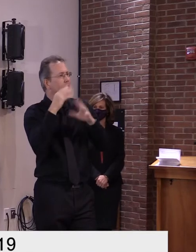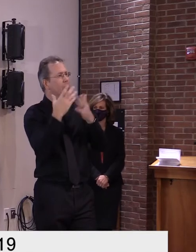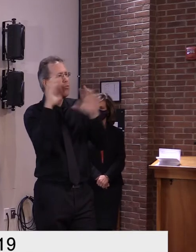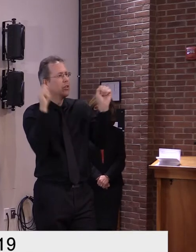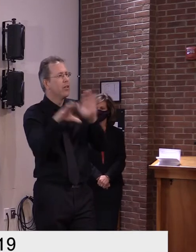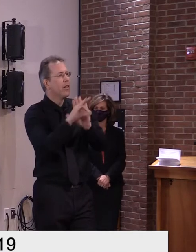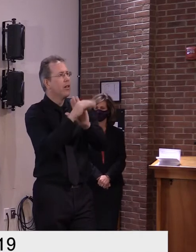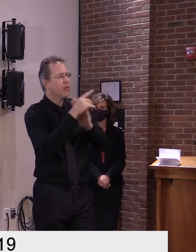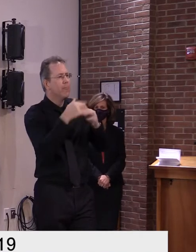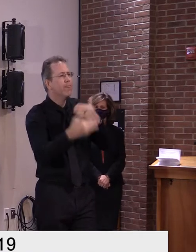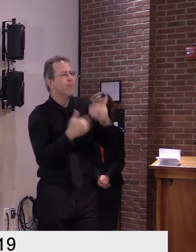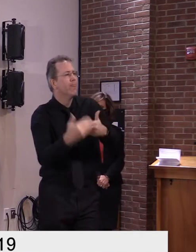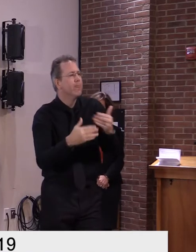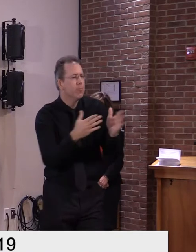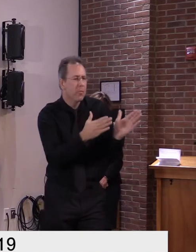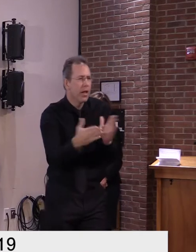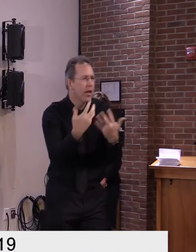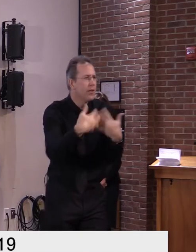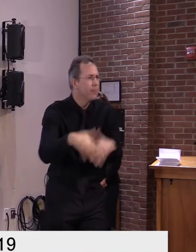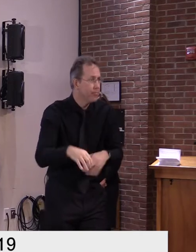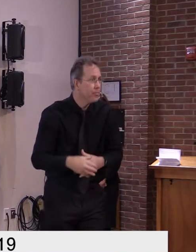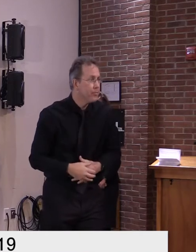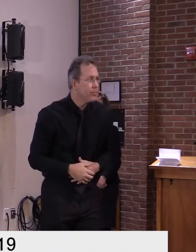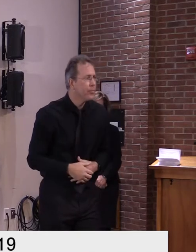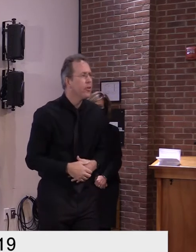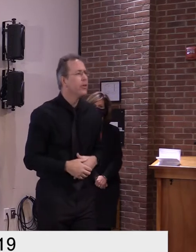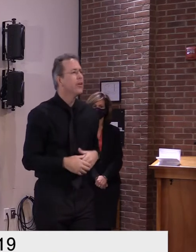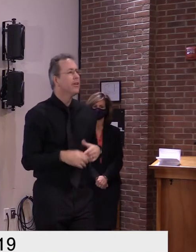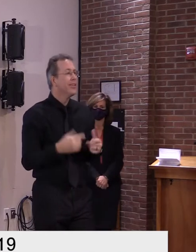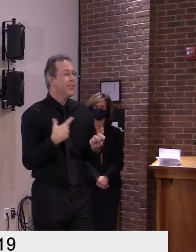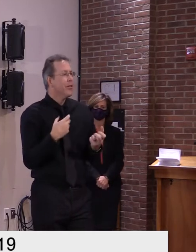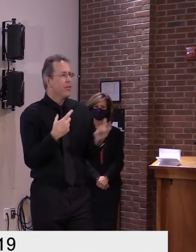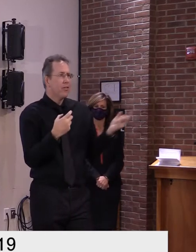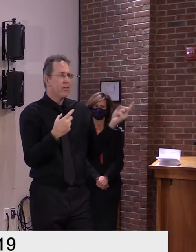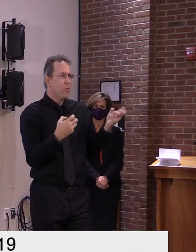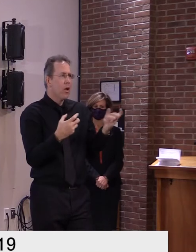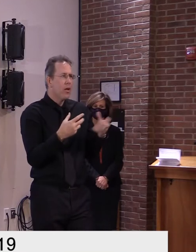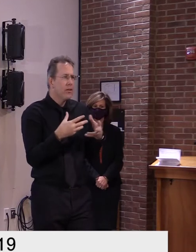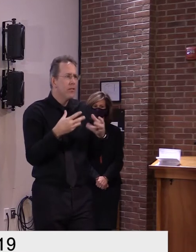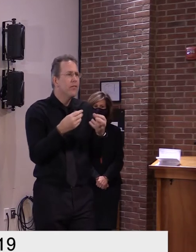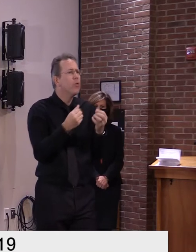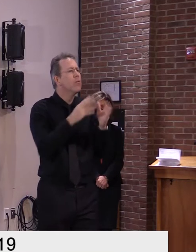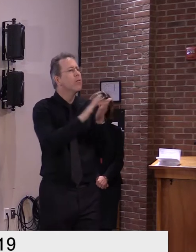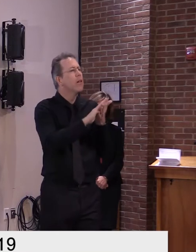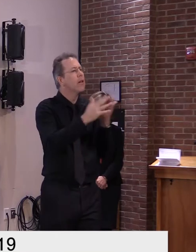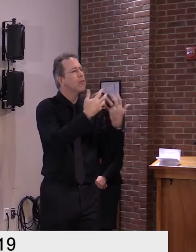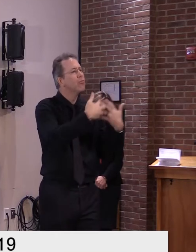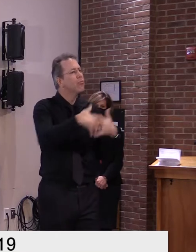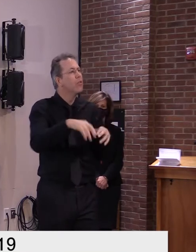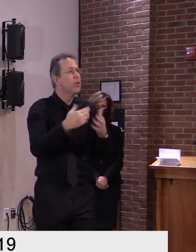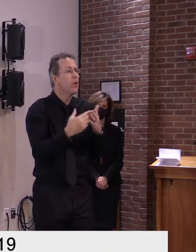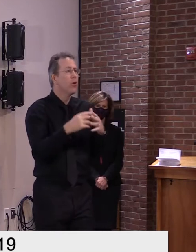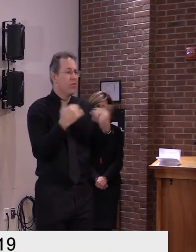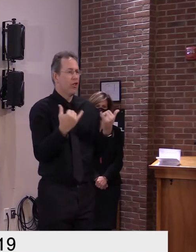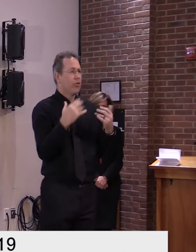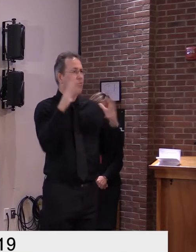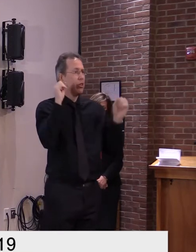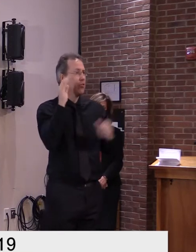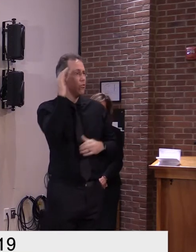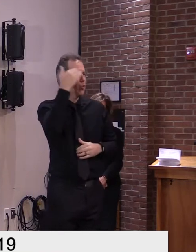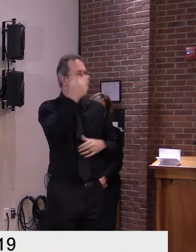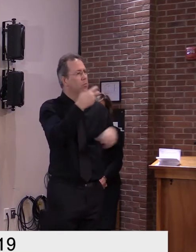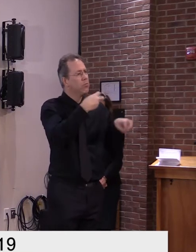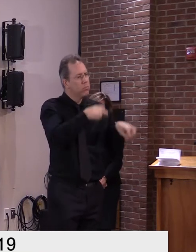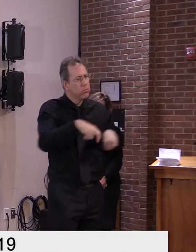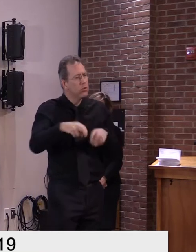for making sure there is a smooth transition. This is too important a time to inflict politics. I think we all get that,